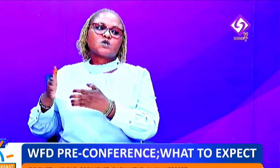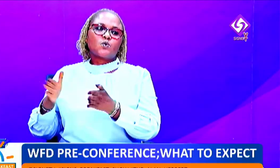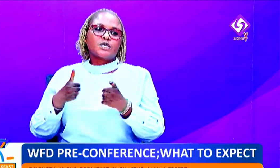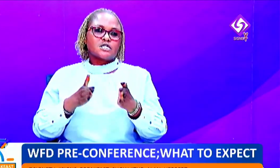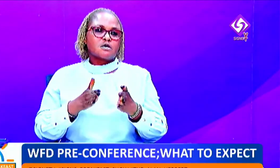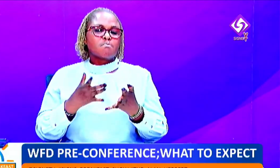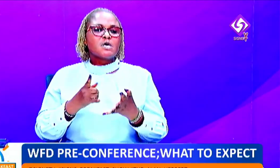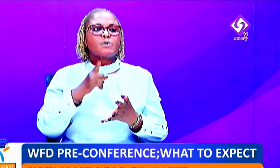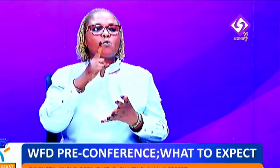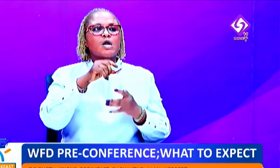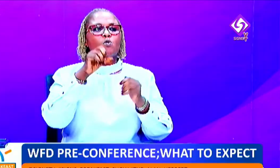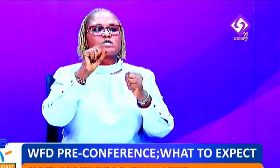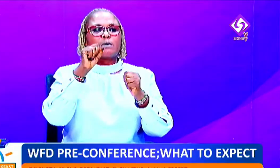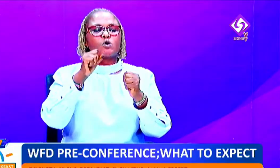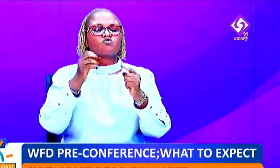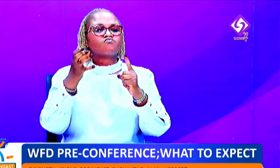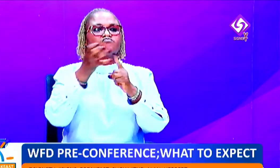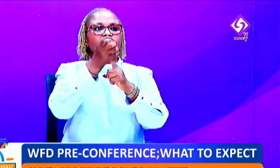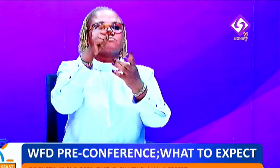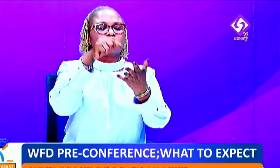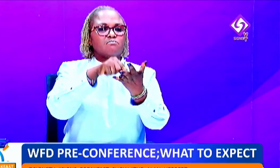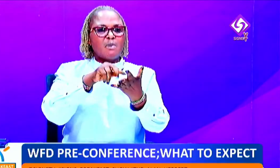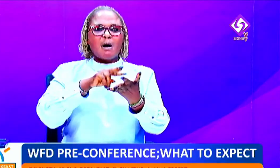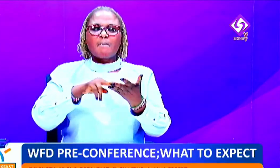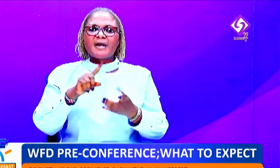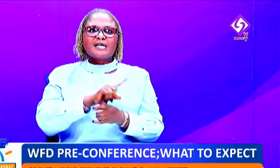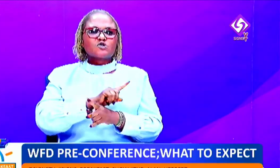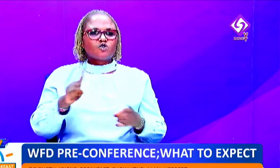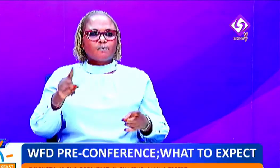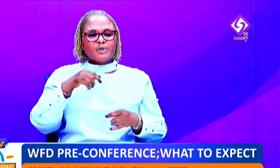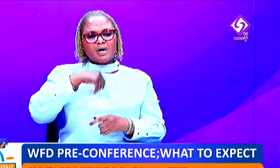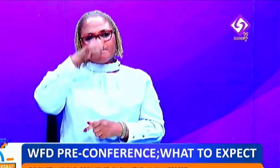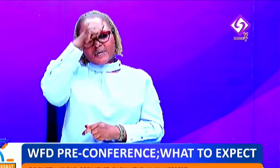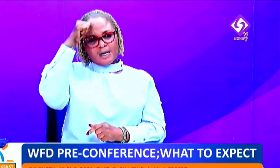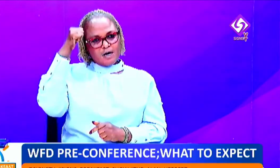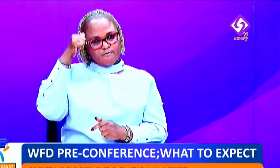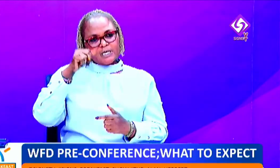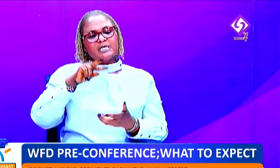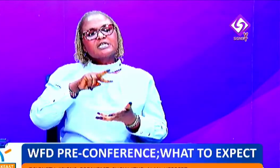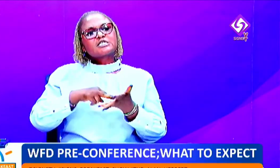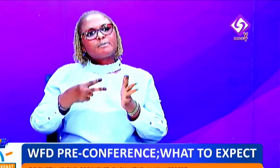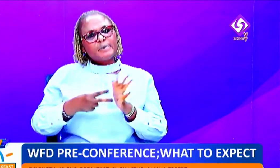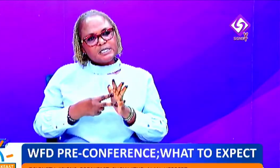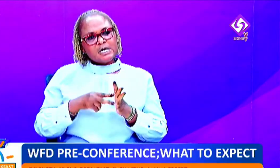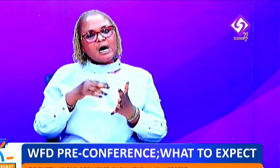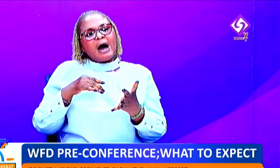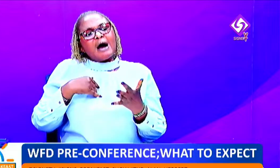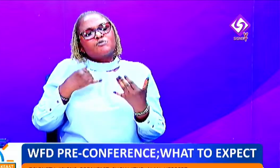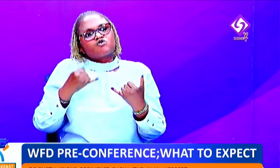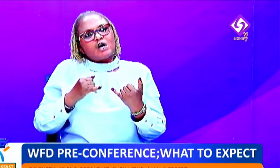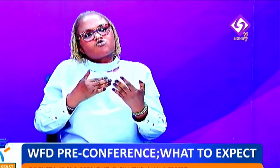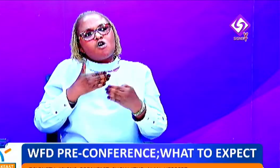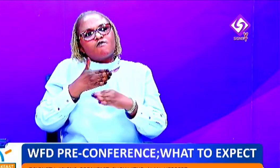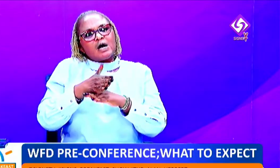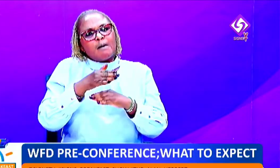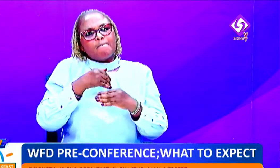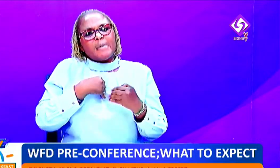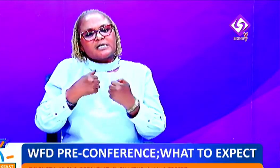we have these challenges that affect us differently and impact us differently in life. It doesn't mean I'm clever. It means that